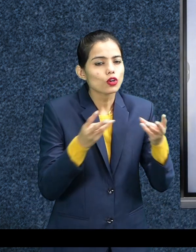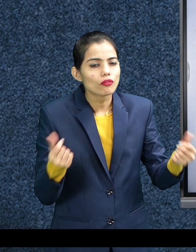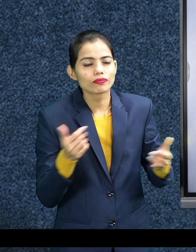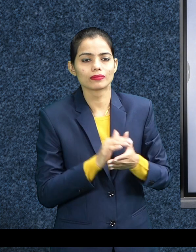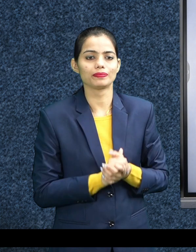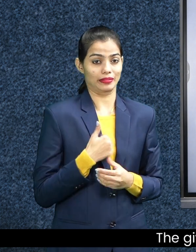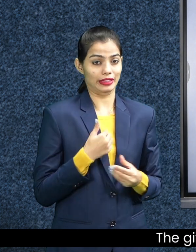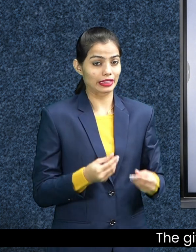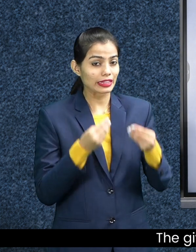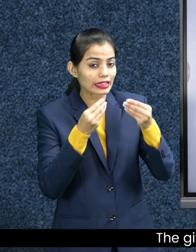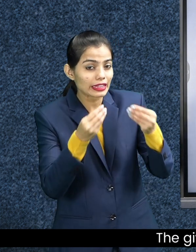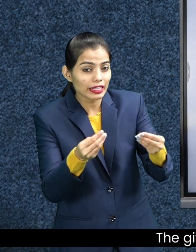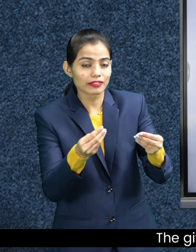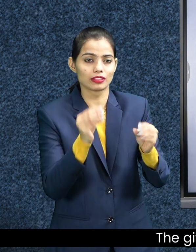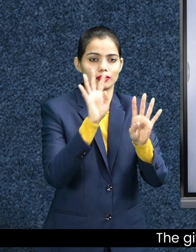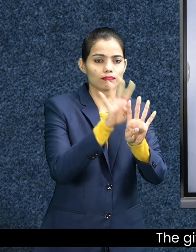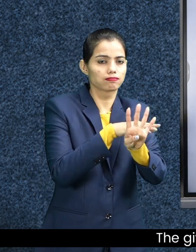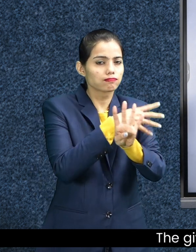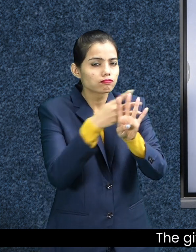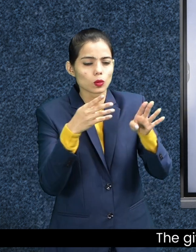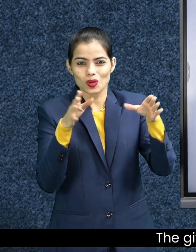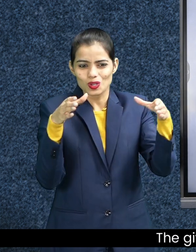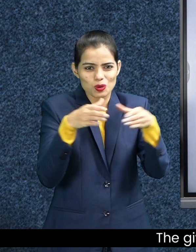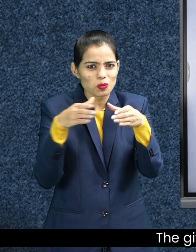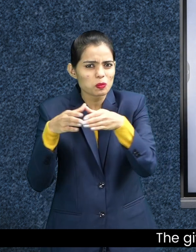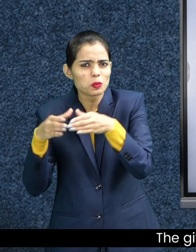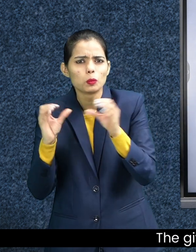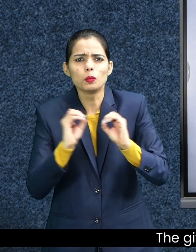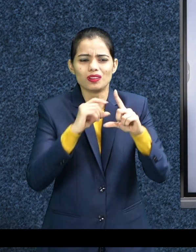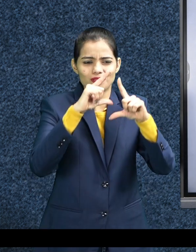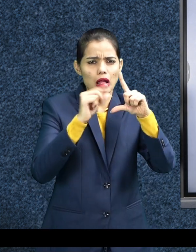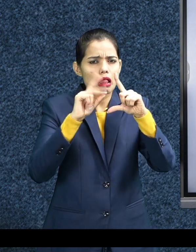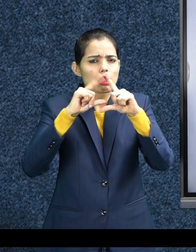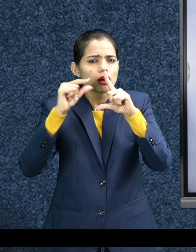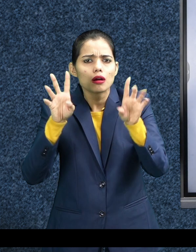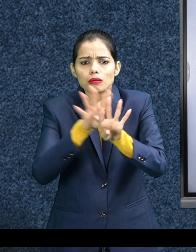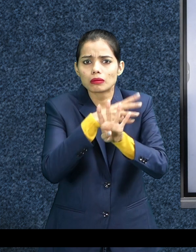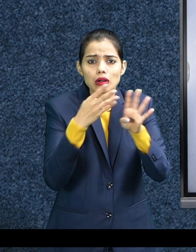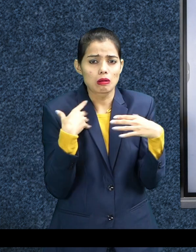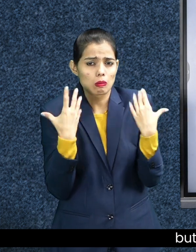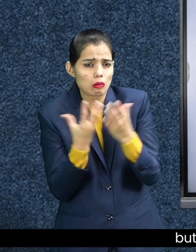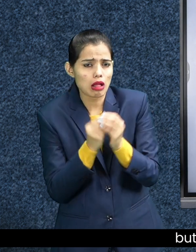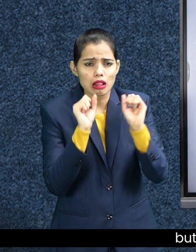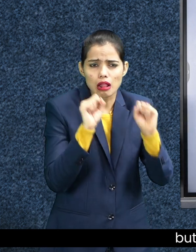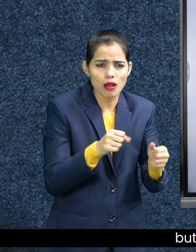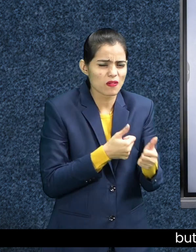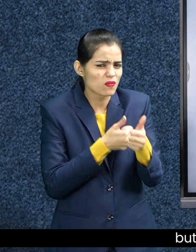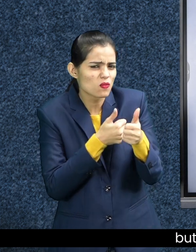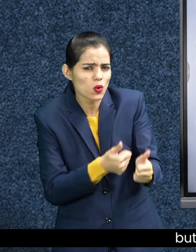Solution. The given table is an ungrouped frequency table. We can follow the previous method, but it will be